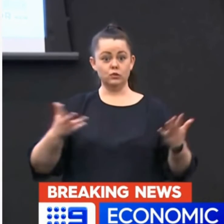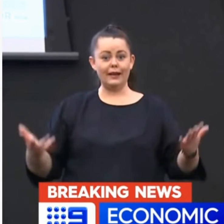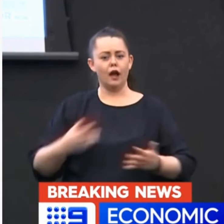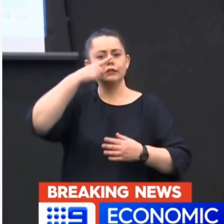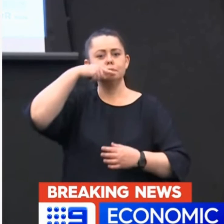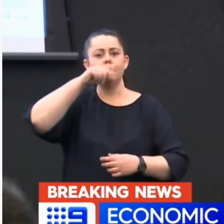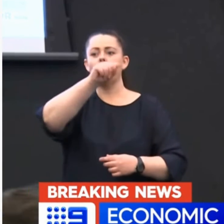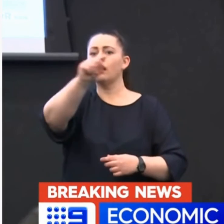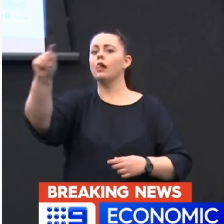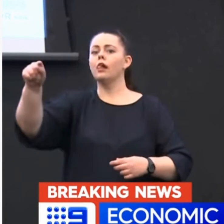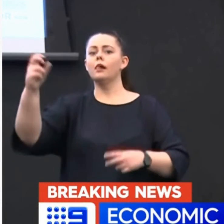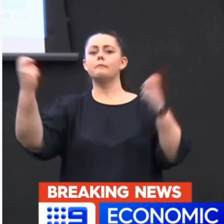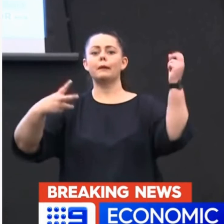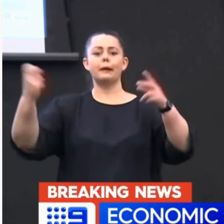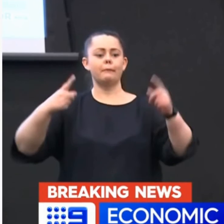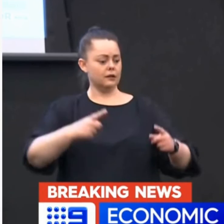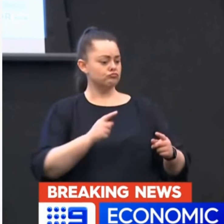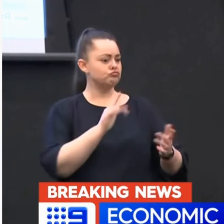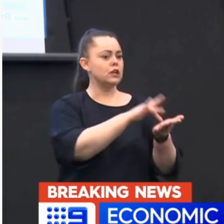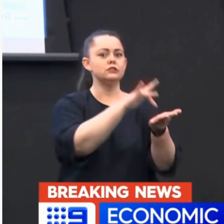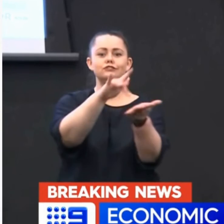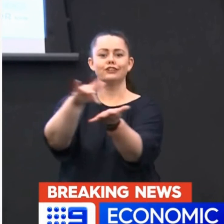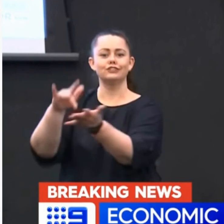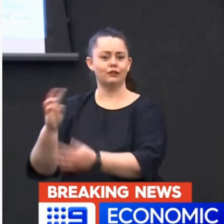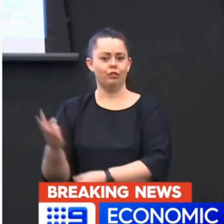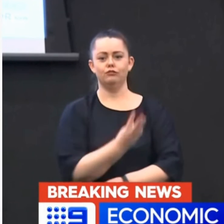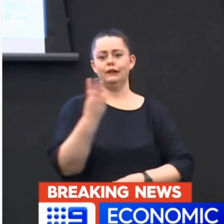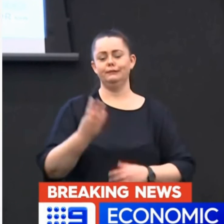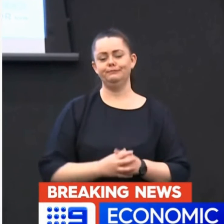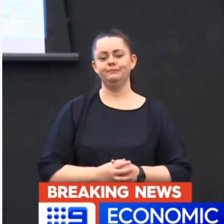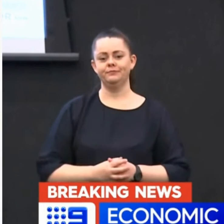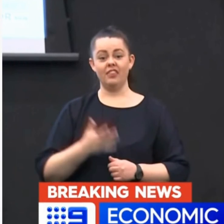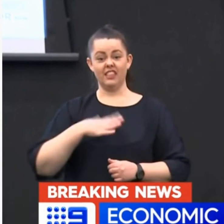want to make sure that we leave no one behind. And that's why we're focusing